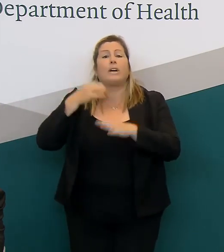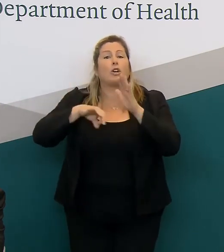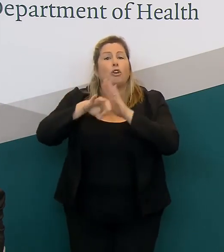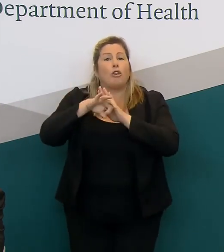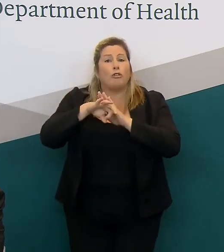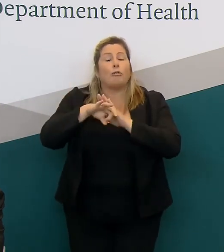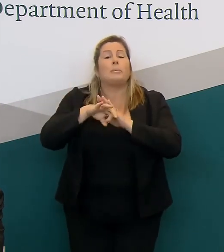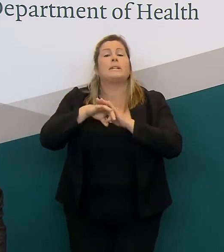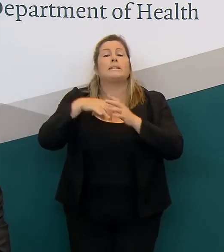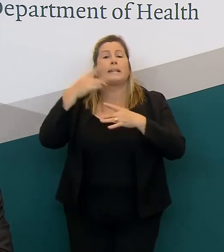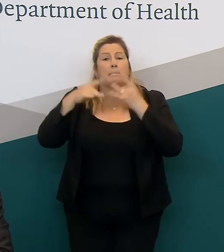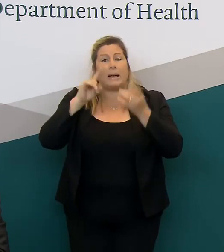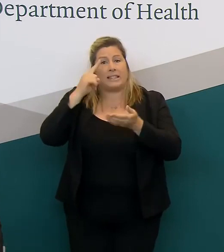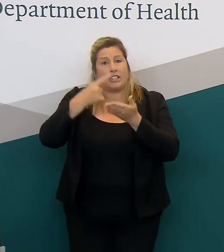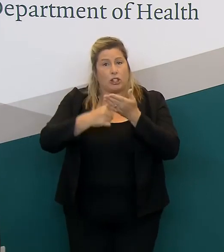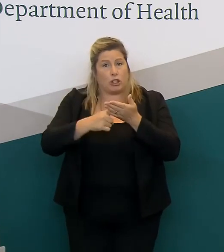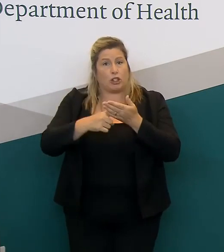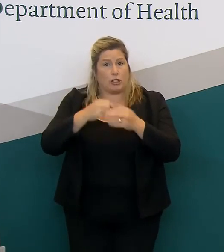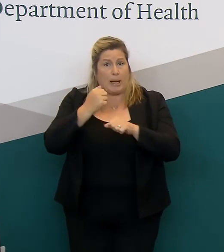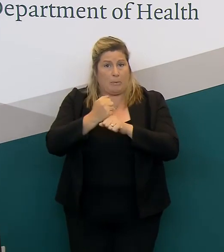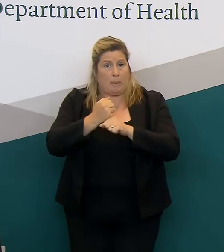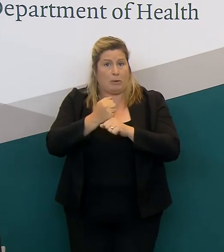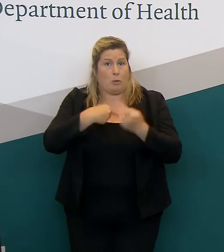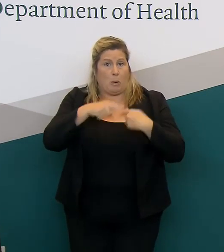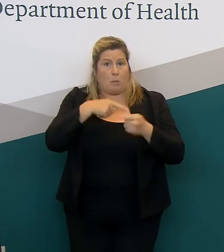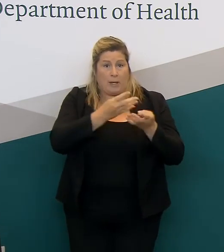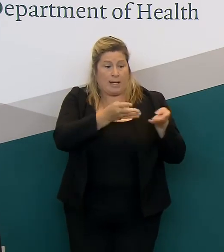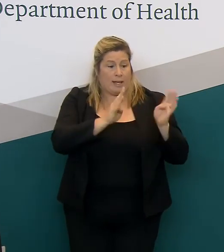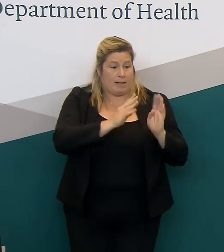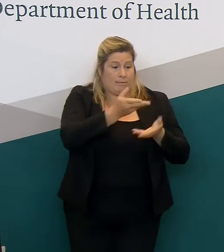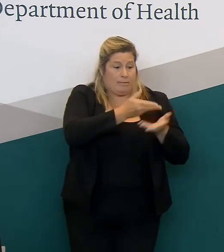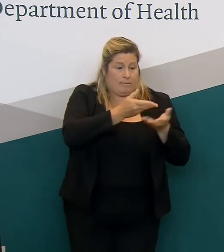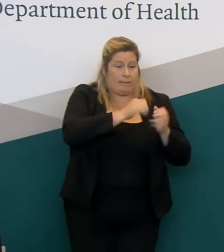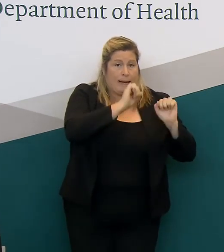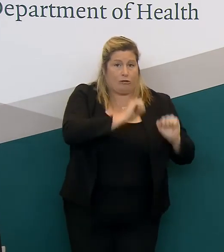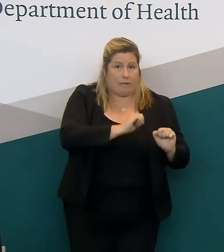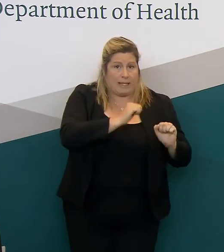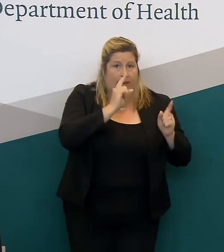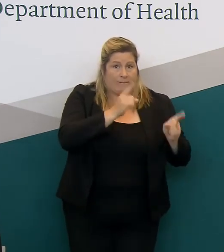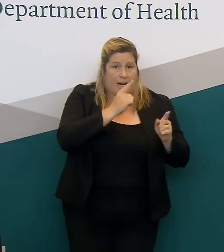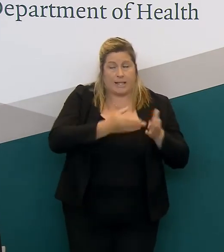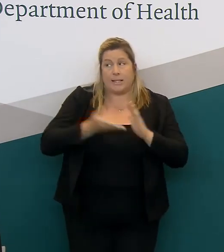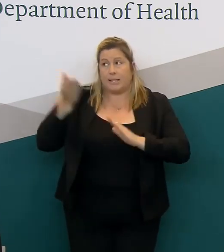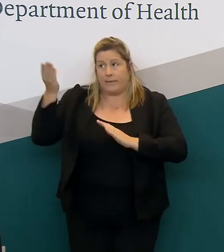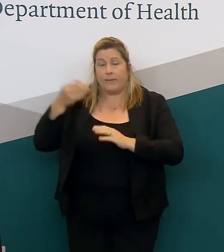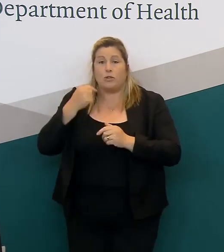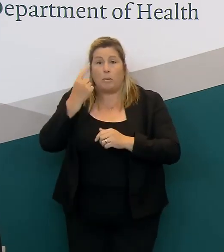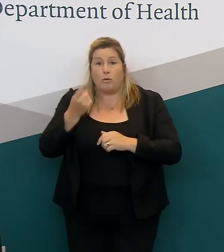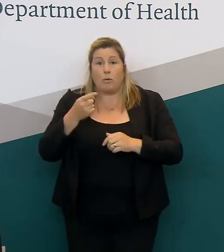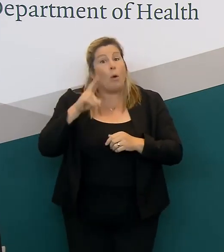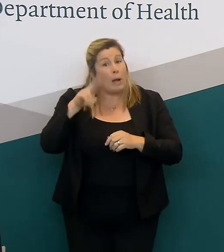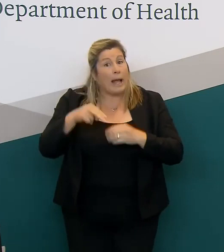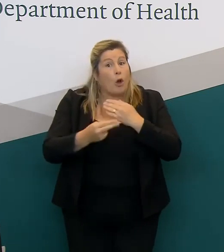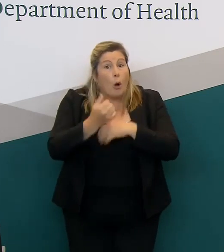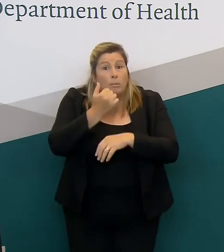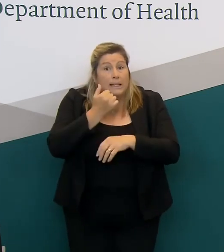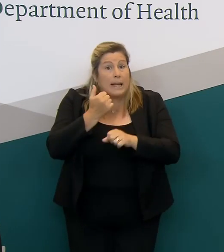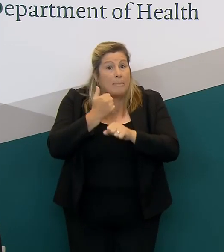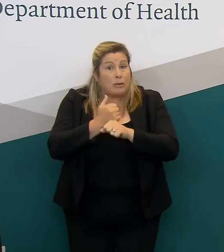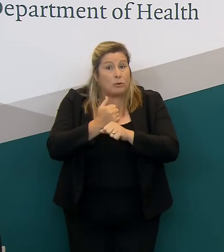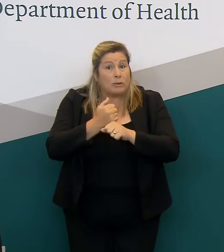makes its decisions on in relation to all of this, they will set that out tomorrow. I assume we can expect an update on end-of-life